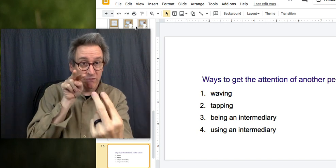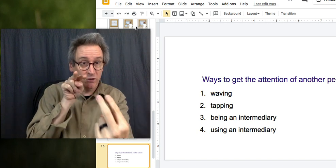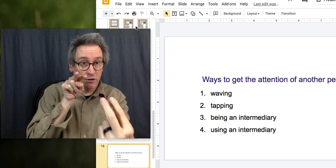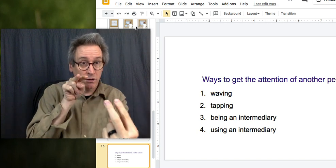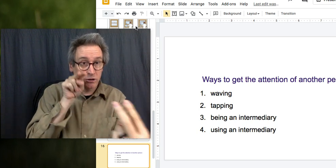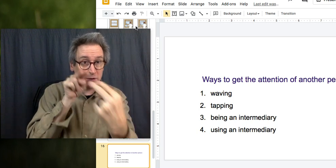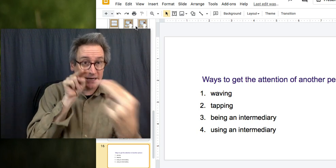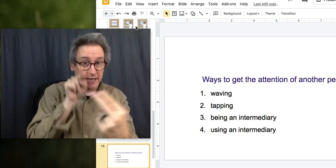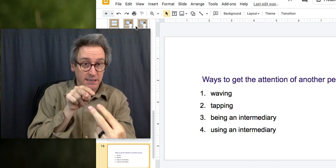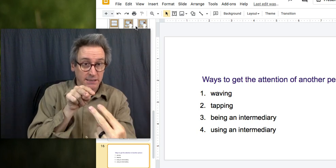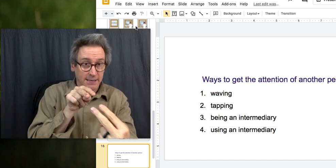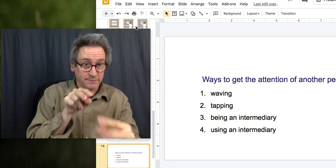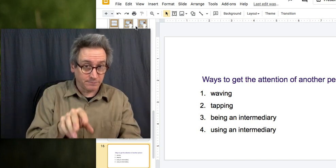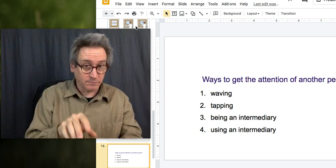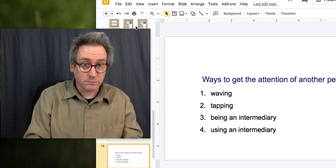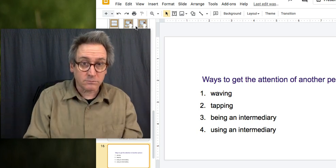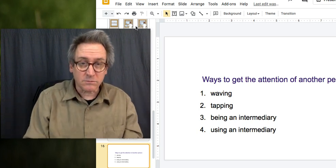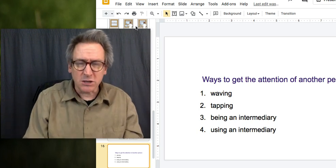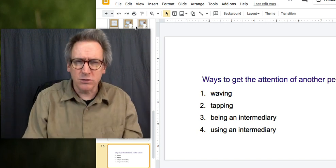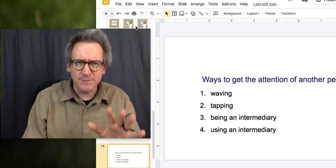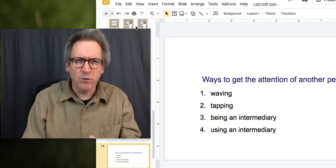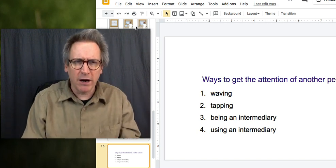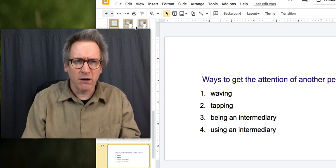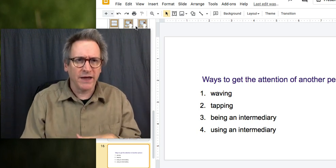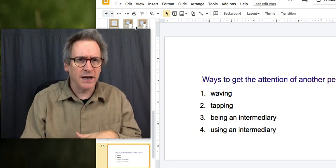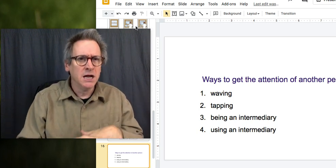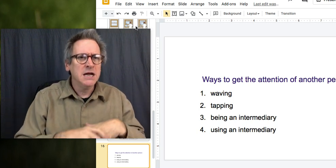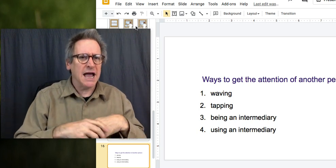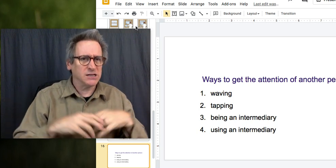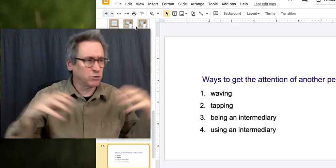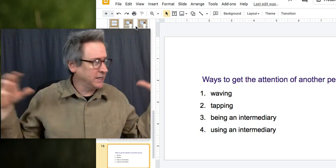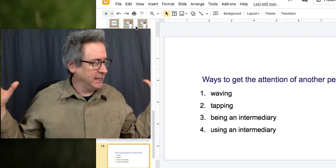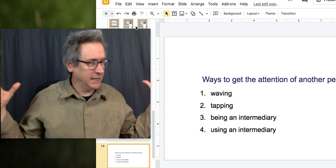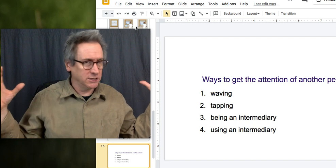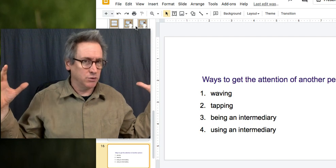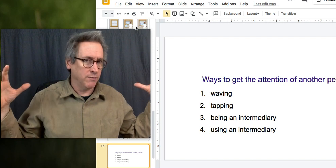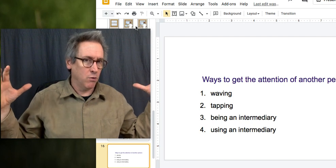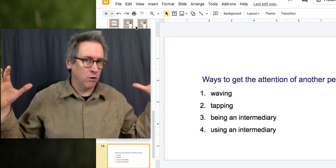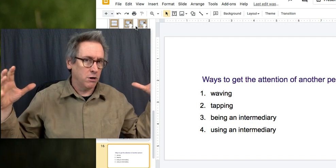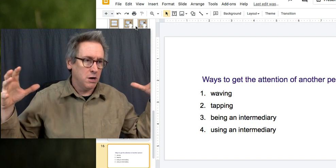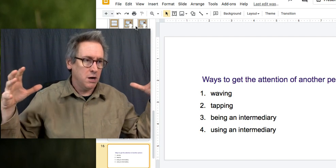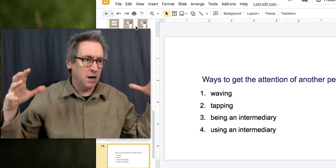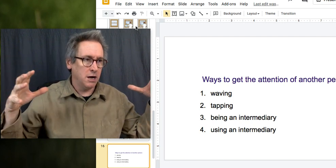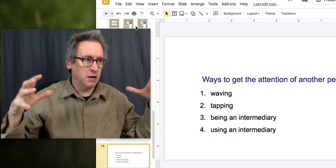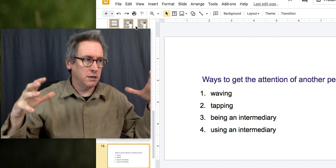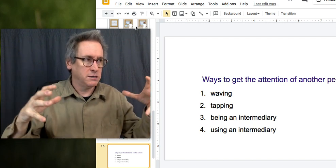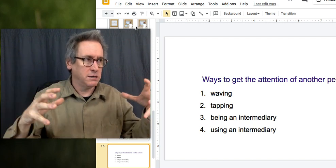have direct eye contact. So just be aware that as we're getting into a more